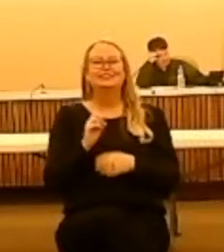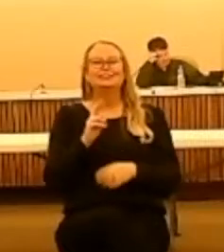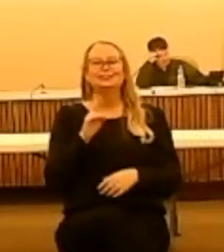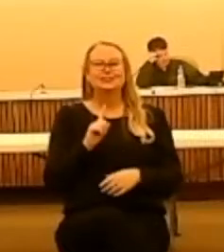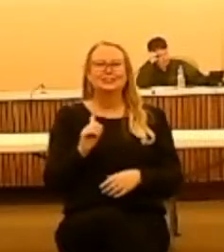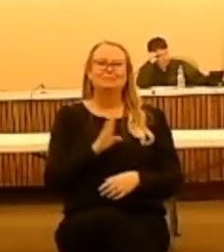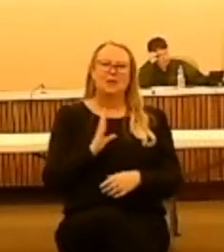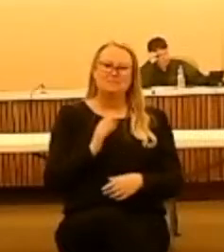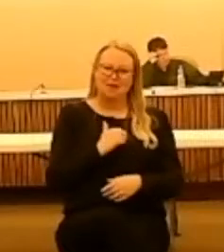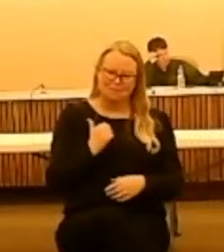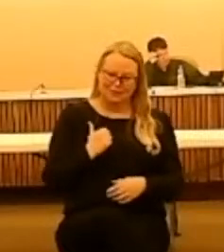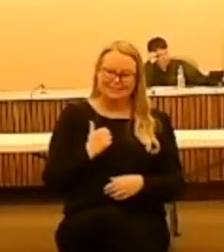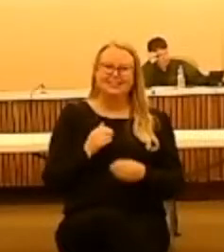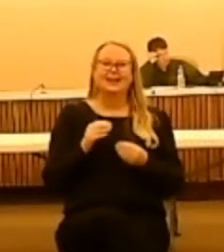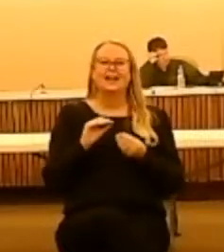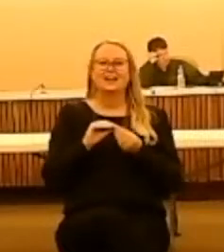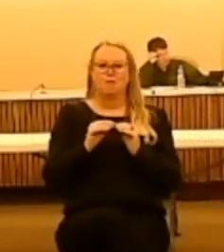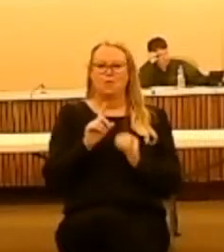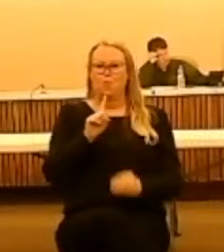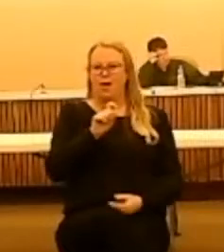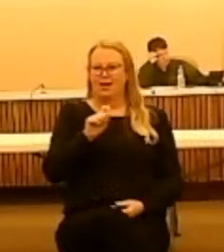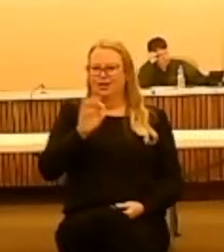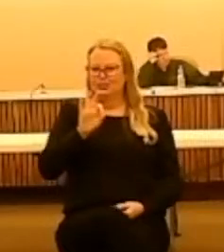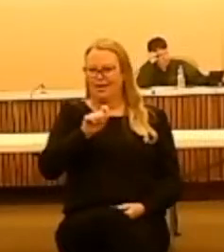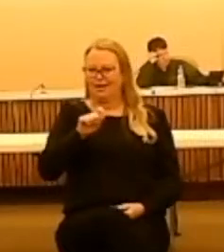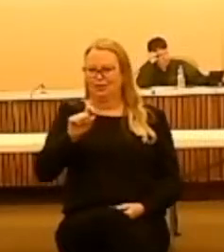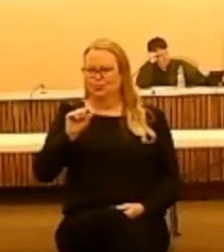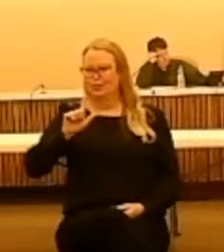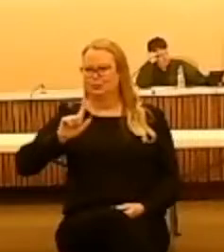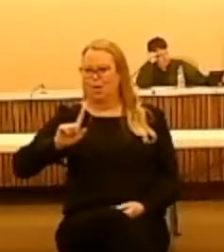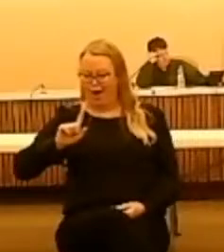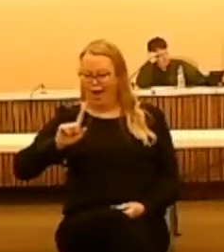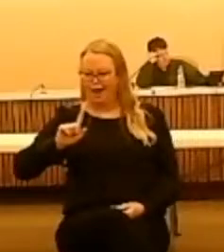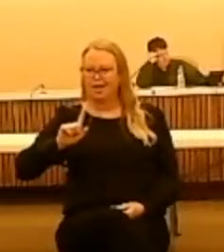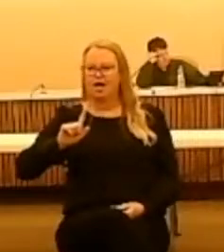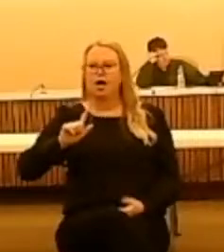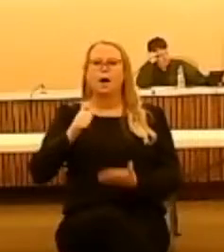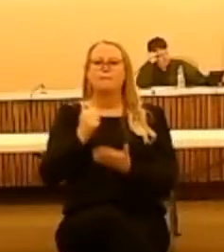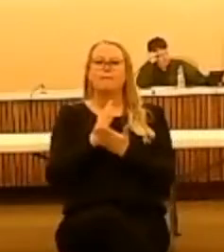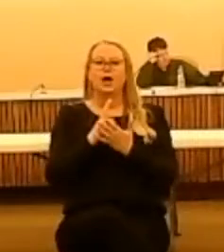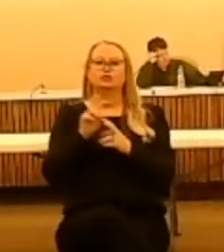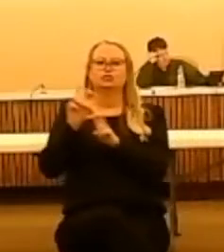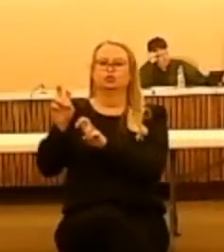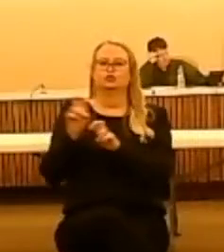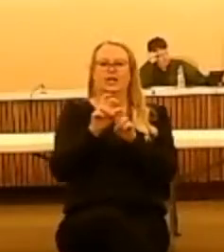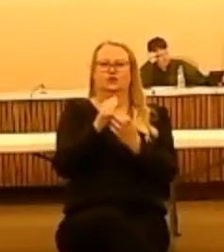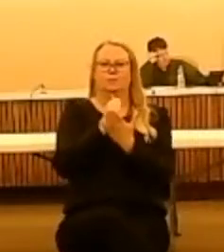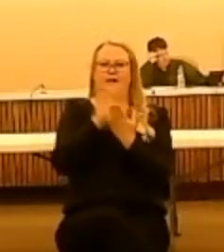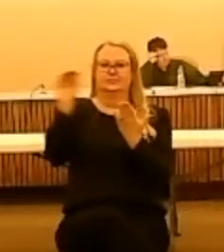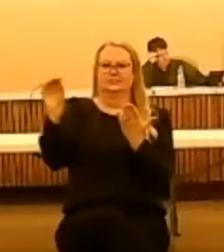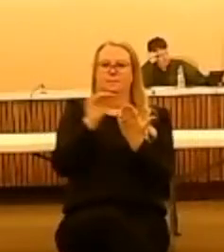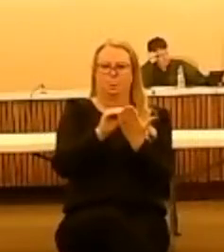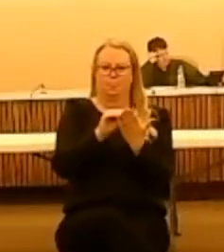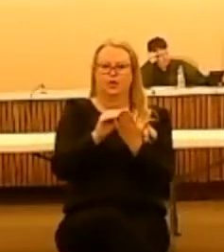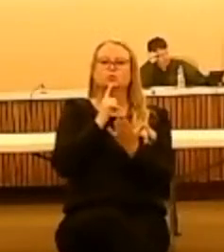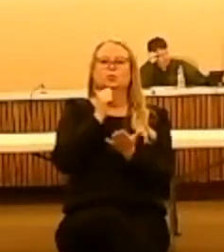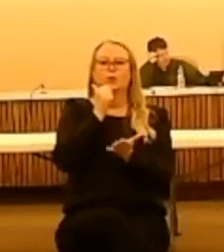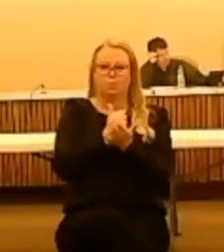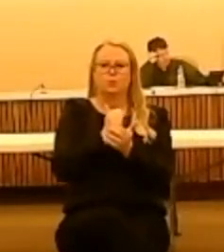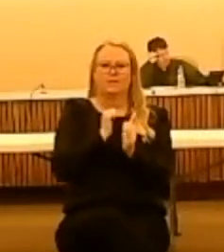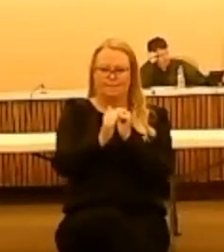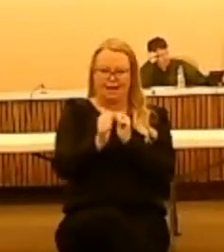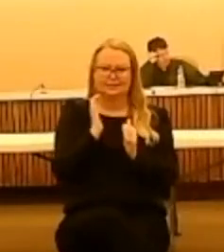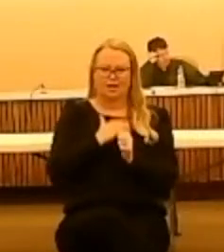fellow board members, we have resolution 1-9, 2021 to make appropriate budget transfers per the 2020 adopted budget.